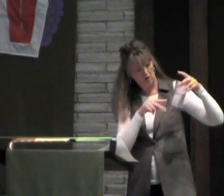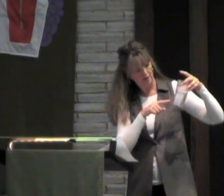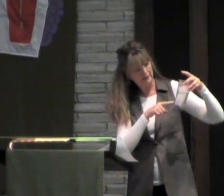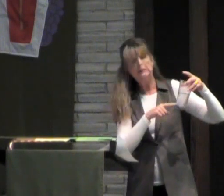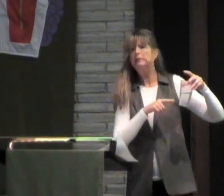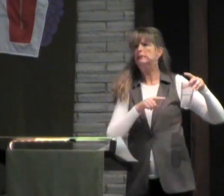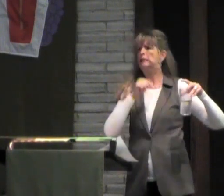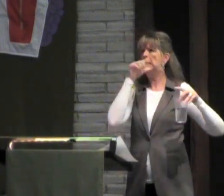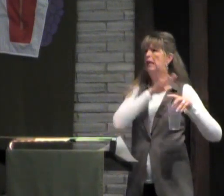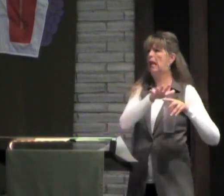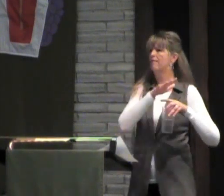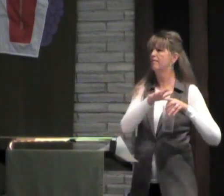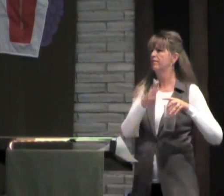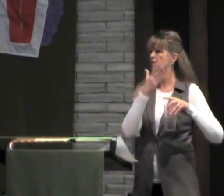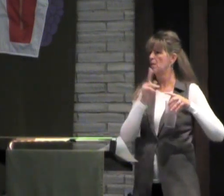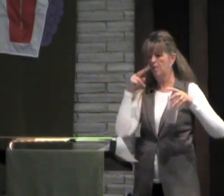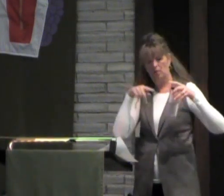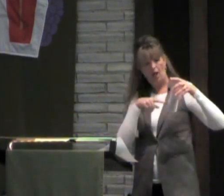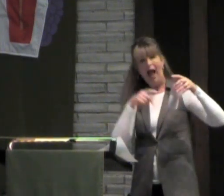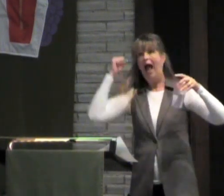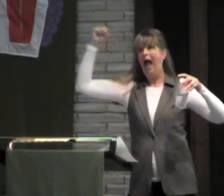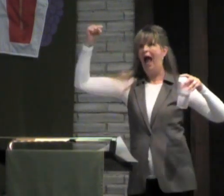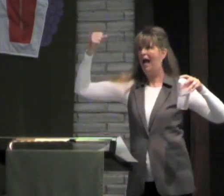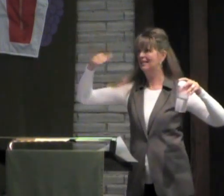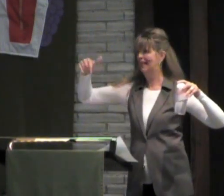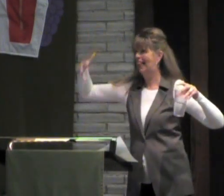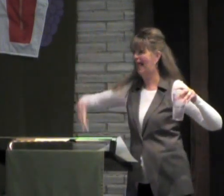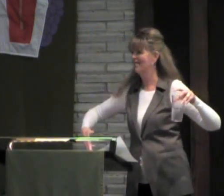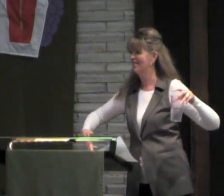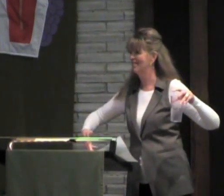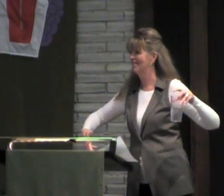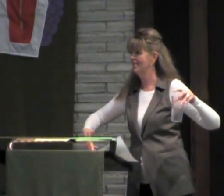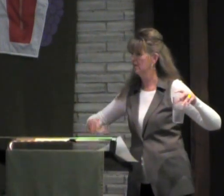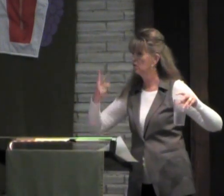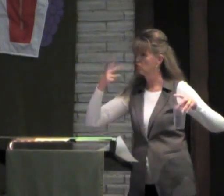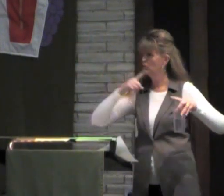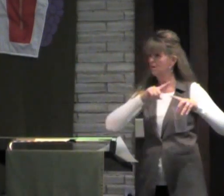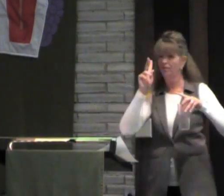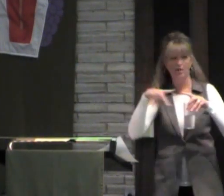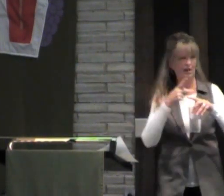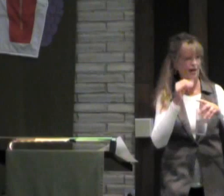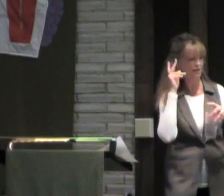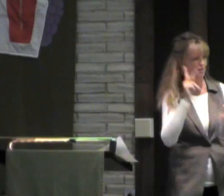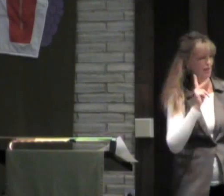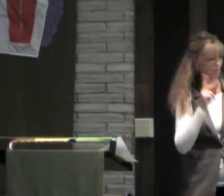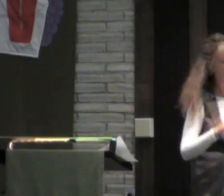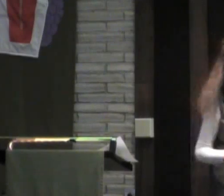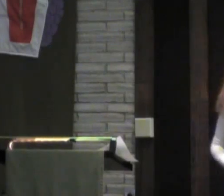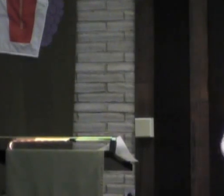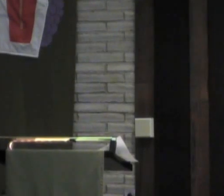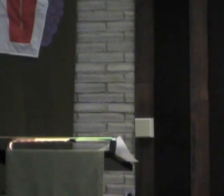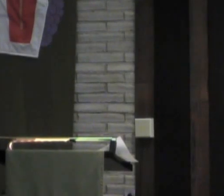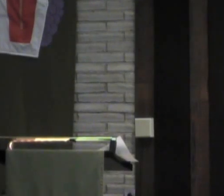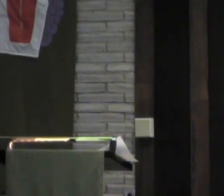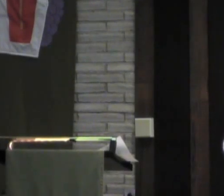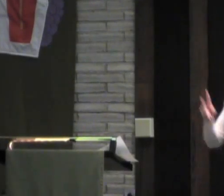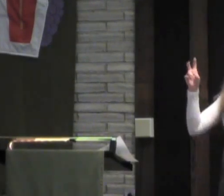kind of people that look and think, oh, that's not enough, as opposed to those that think there's a lot left. Those are two different kinds of